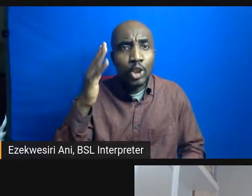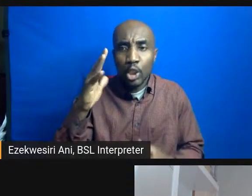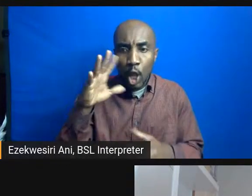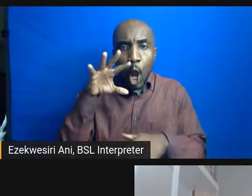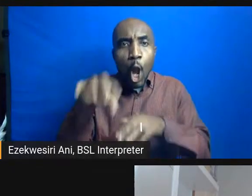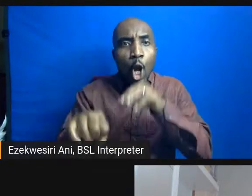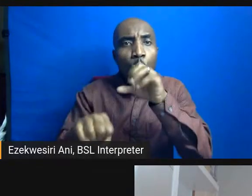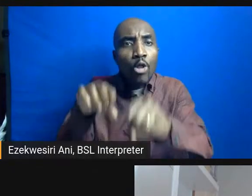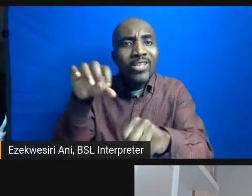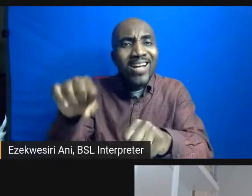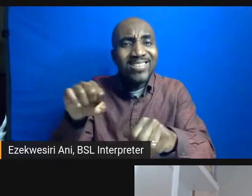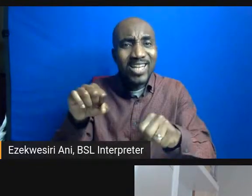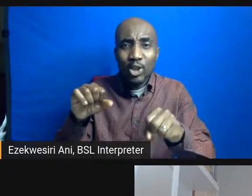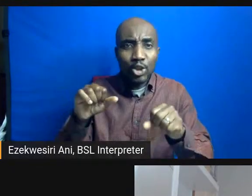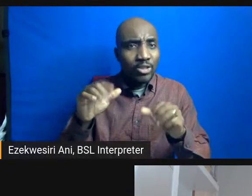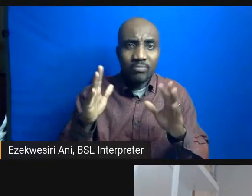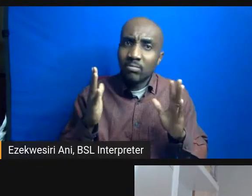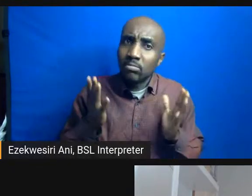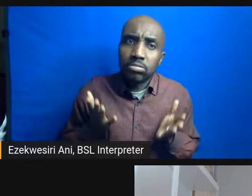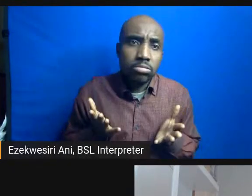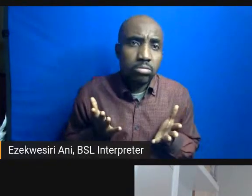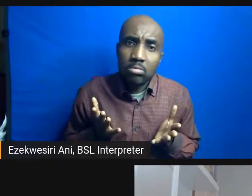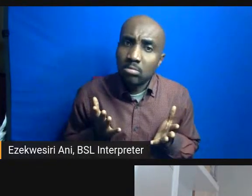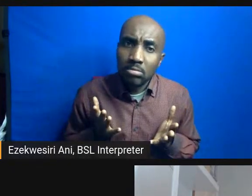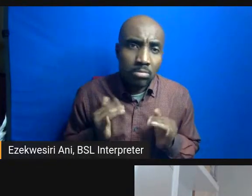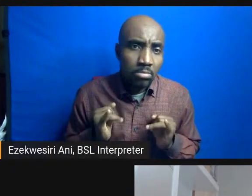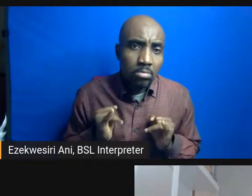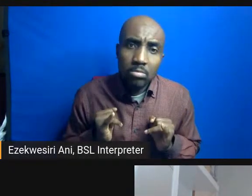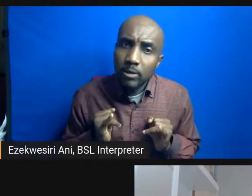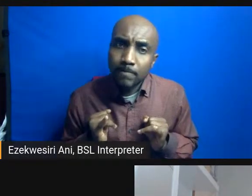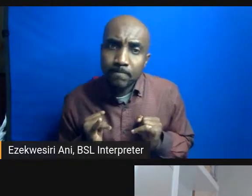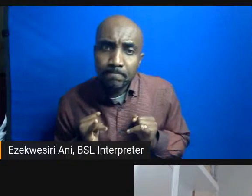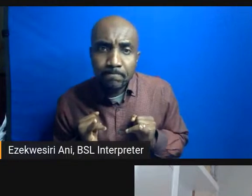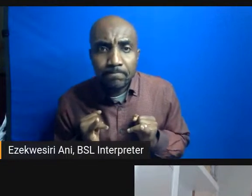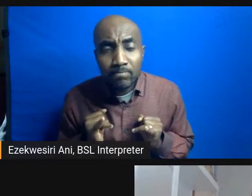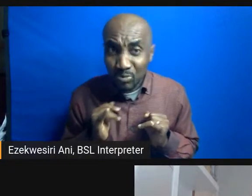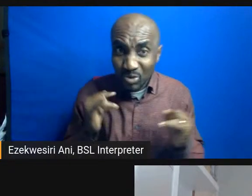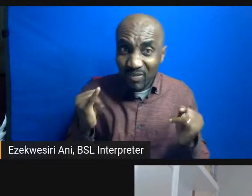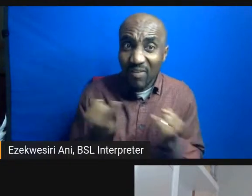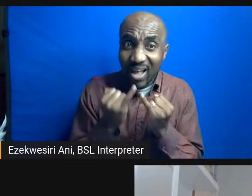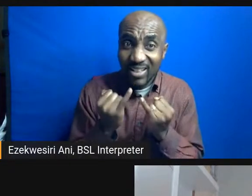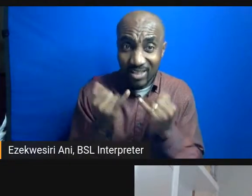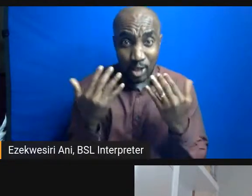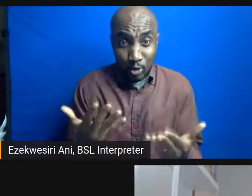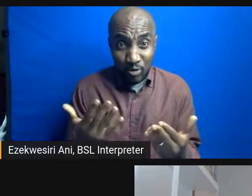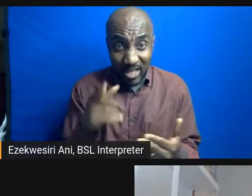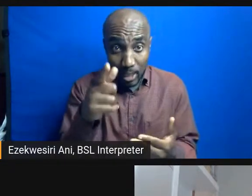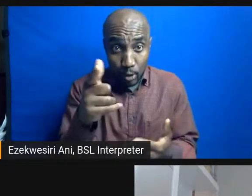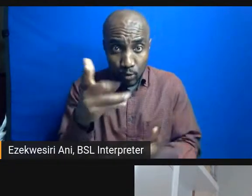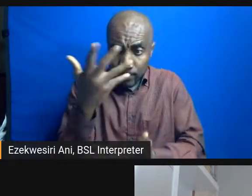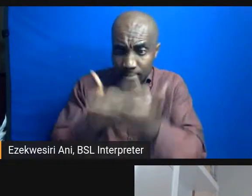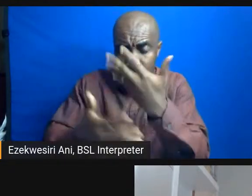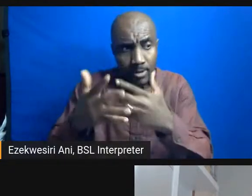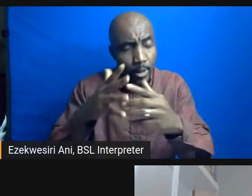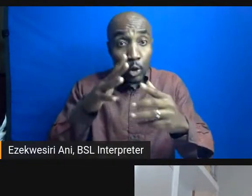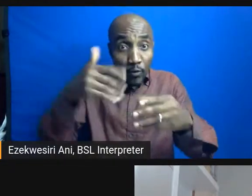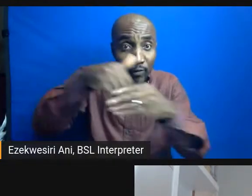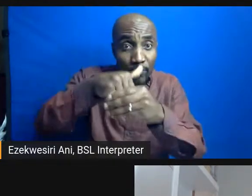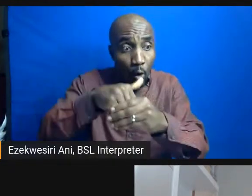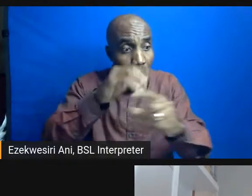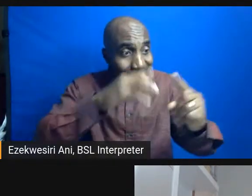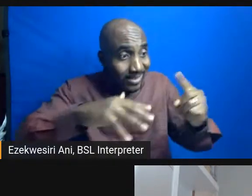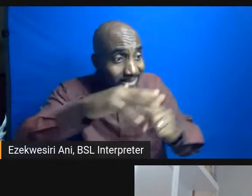being inevitably violent. And here today, you've considered society,